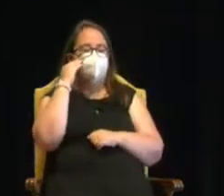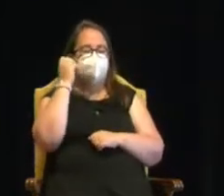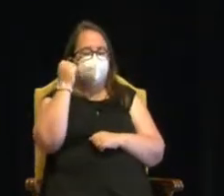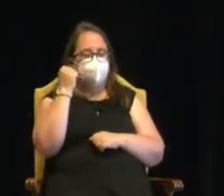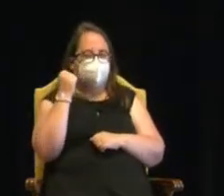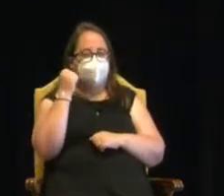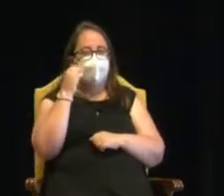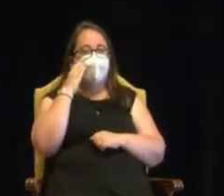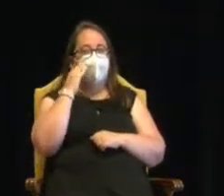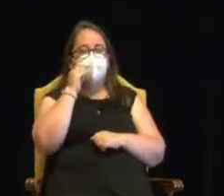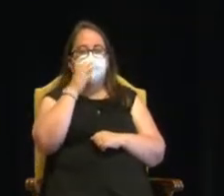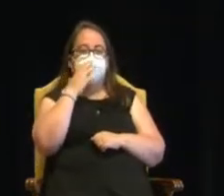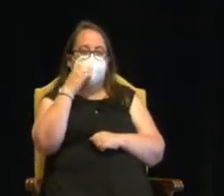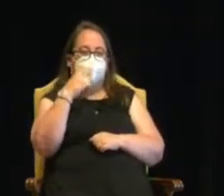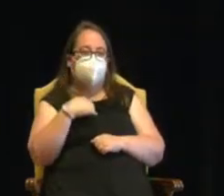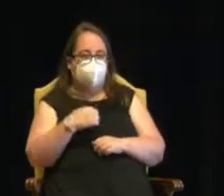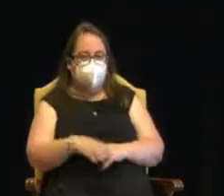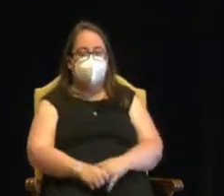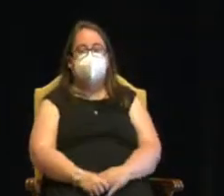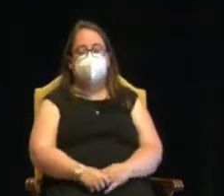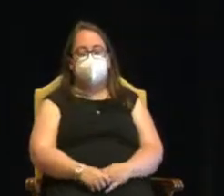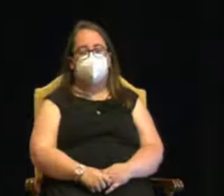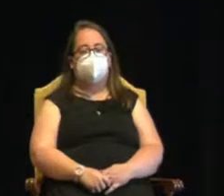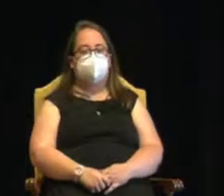I know that's not good for me. So